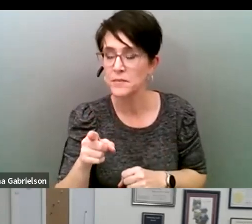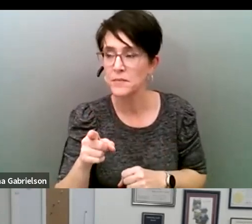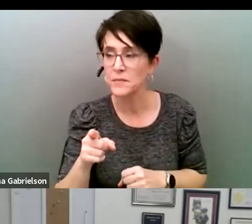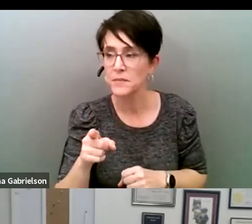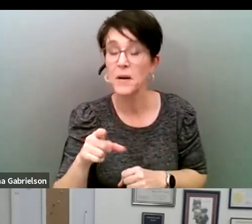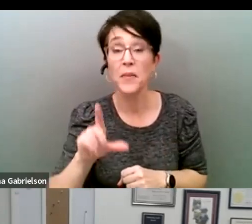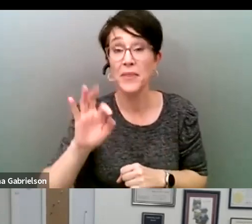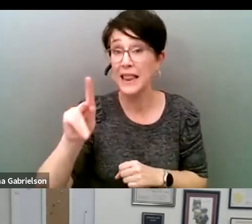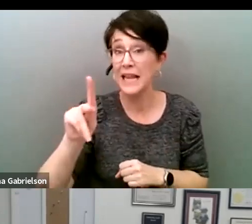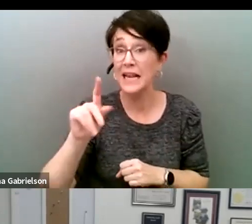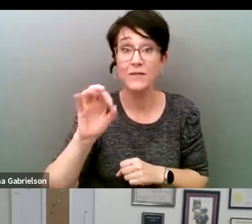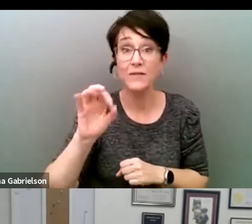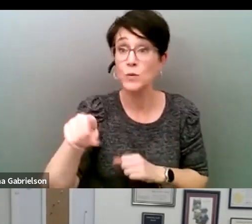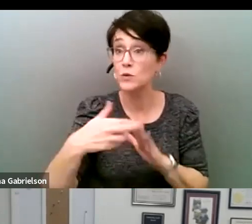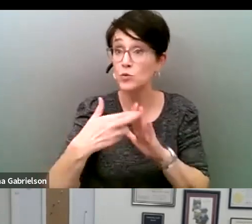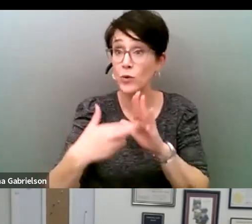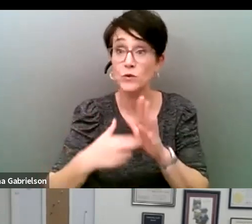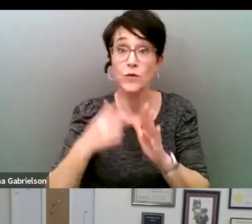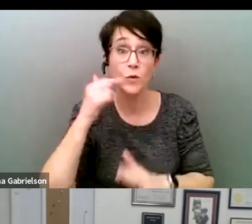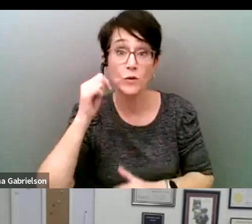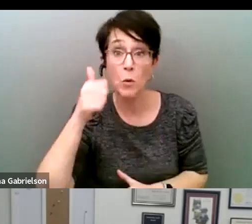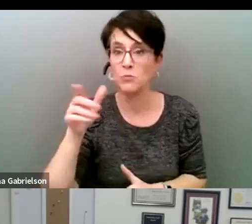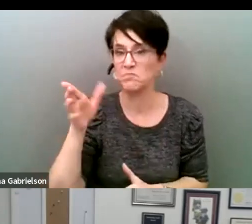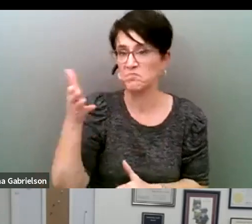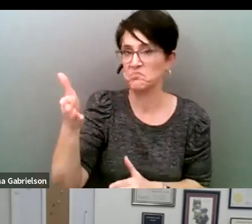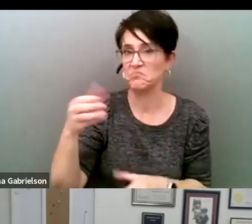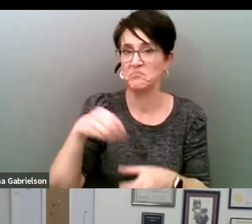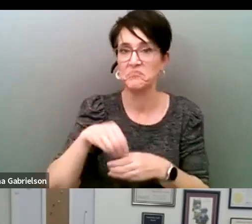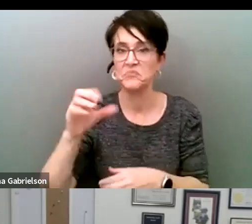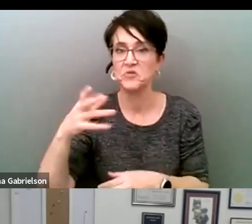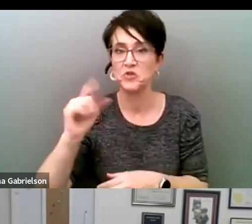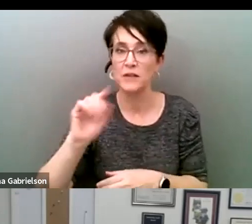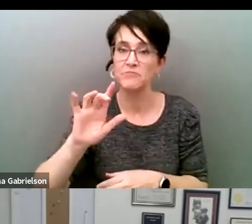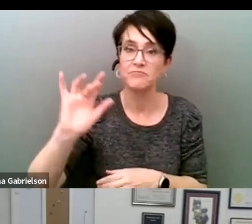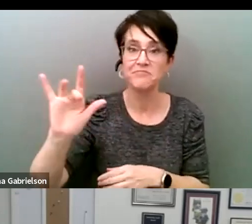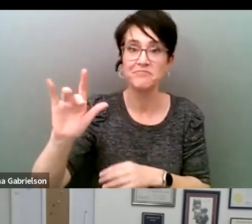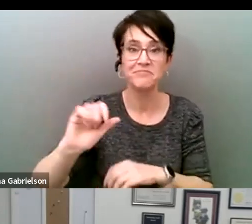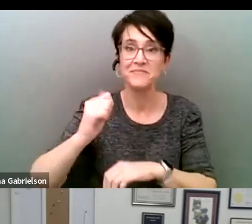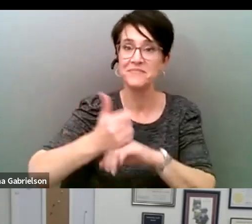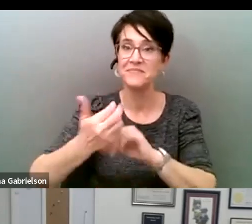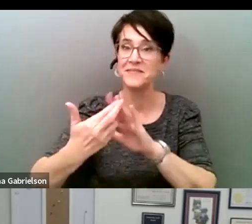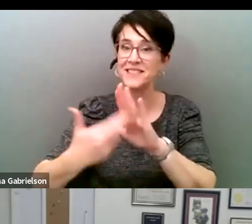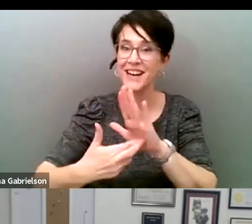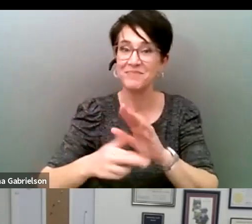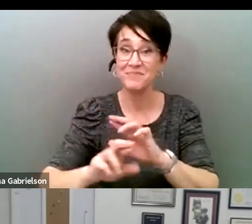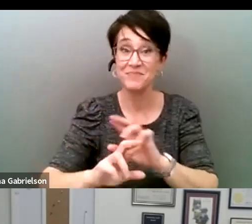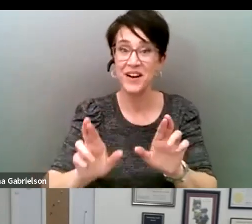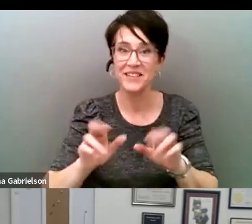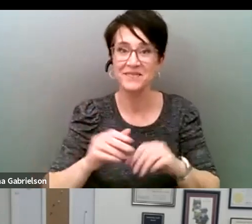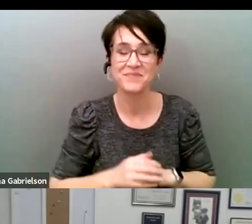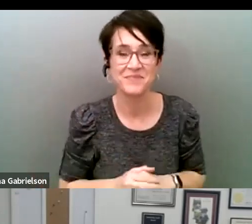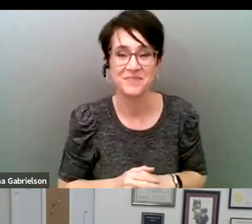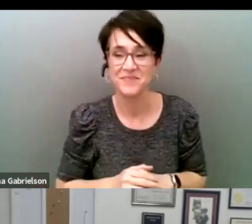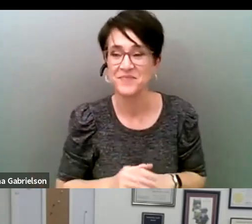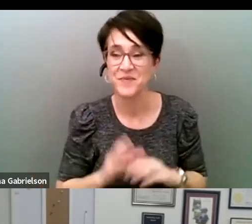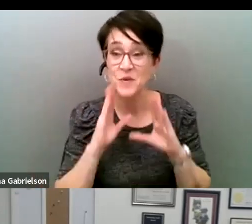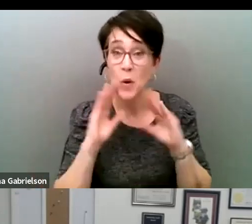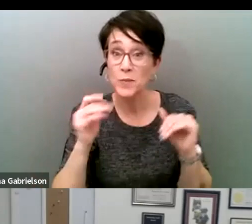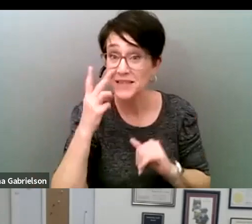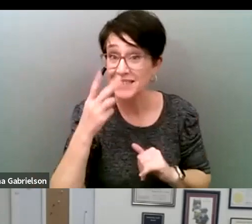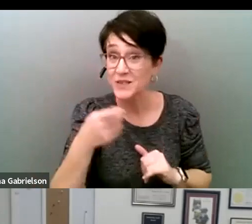to register for tomorrow. So I hope you can get